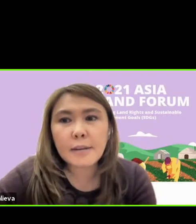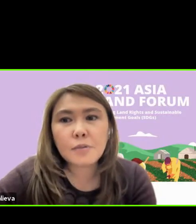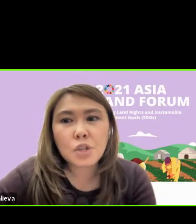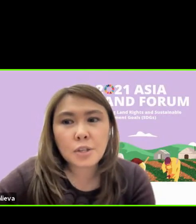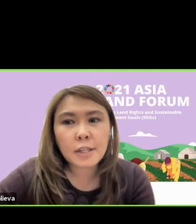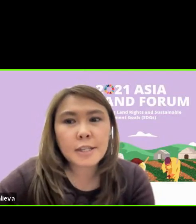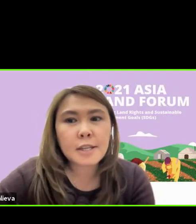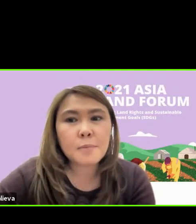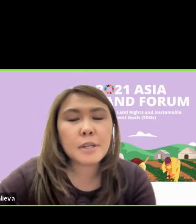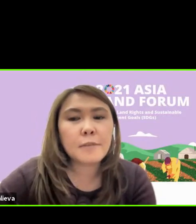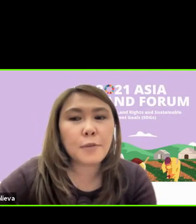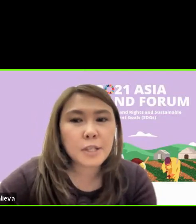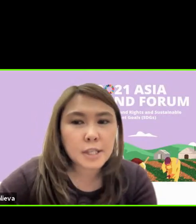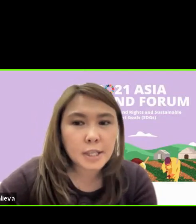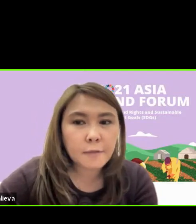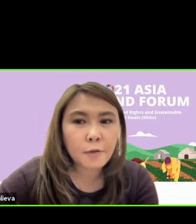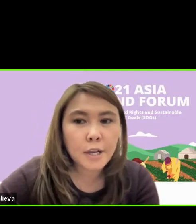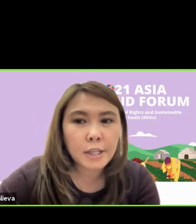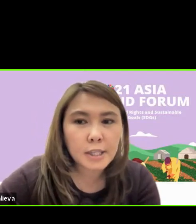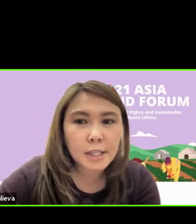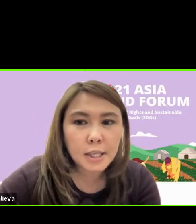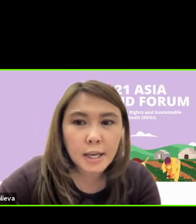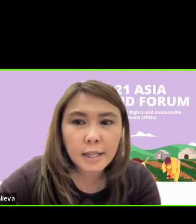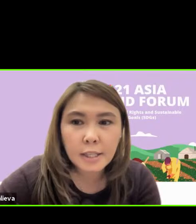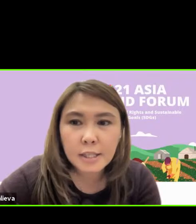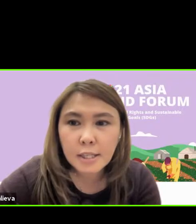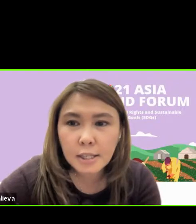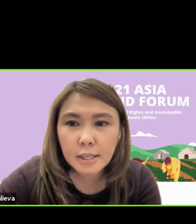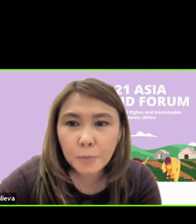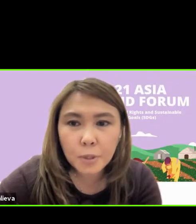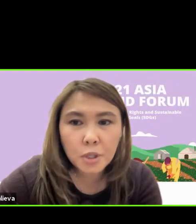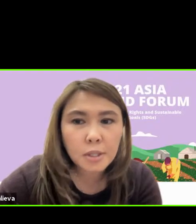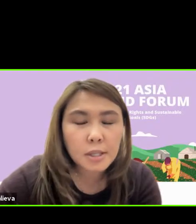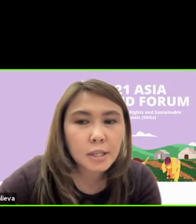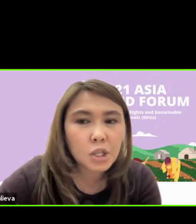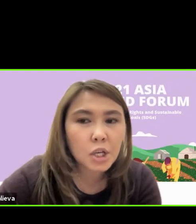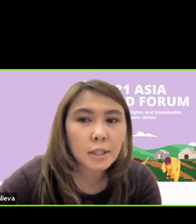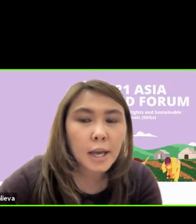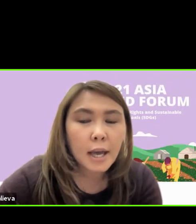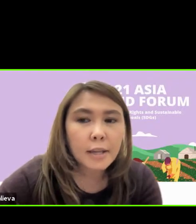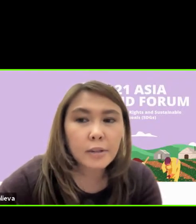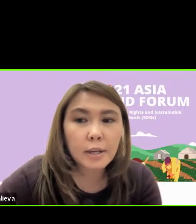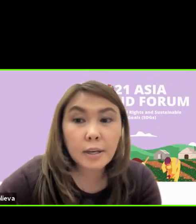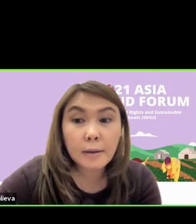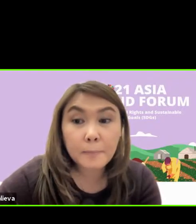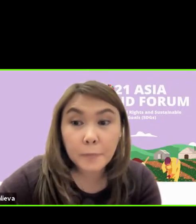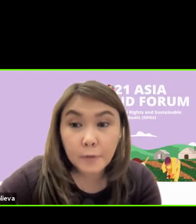Yes, the General Assembly for this year for ILC, I can see some questions in the chat.